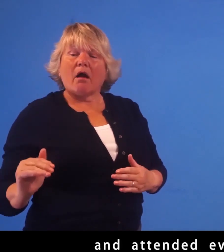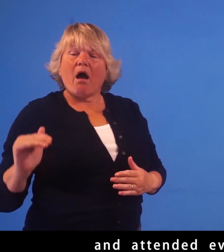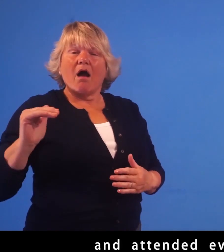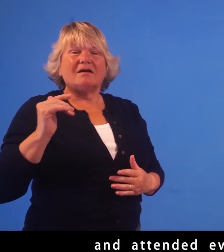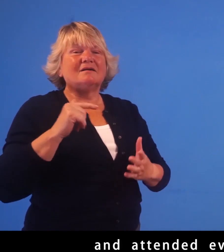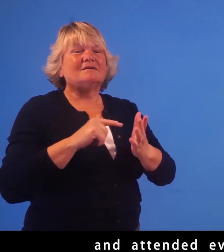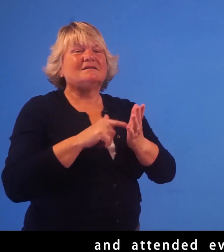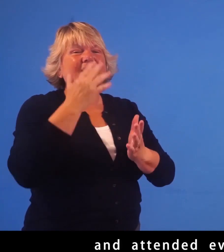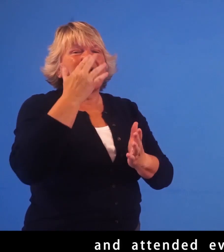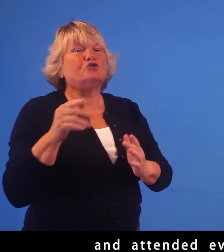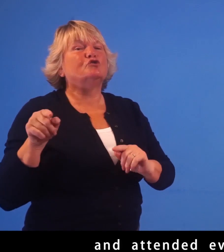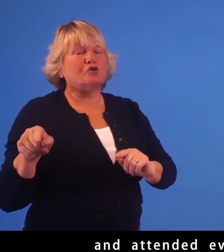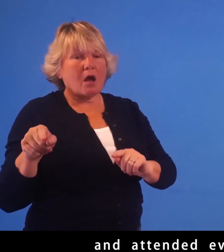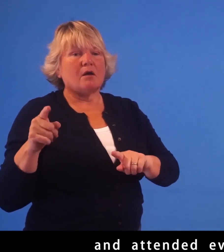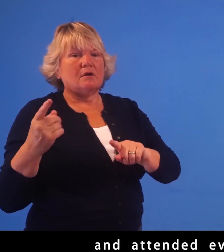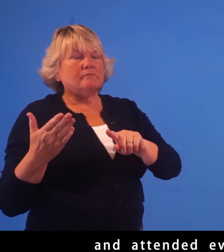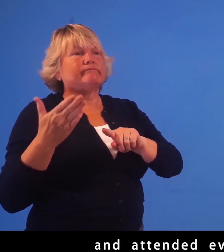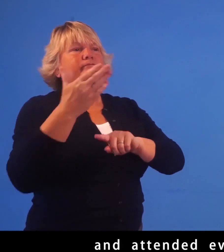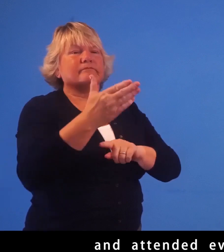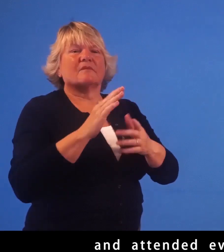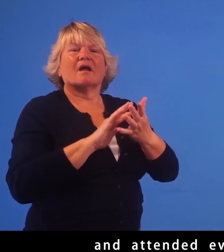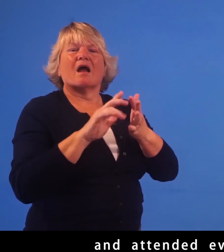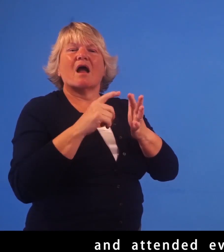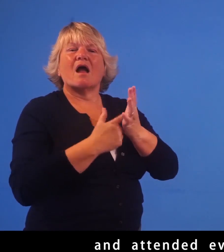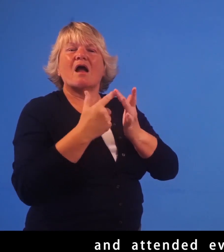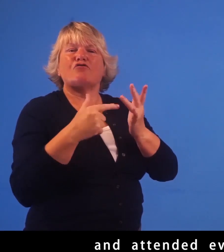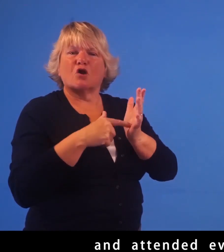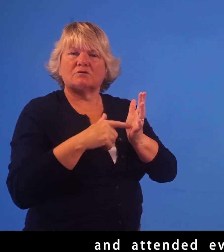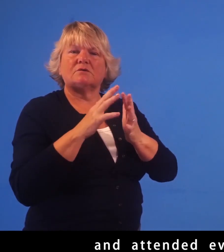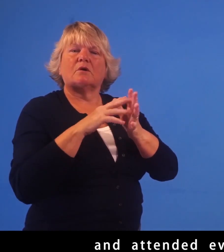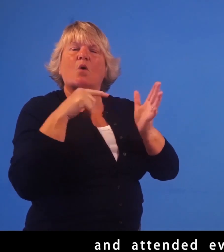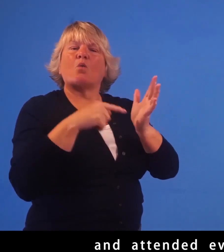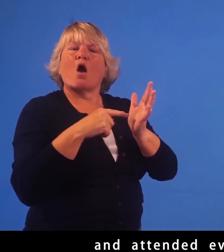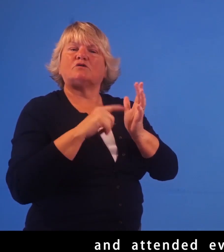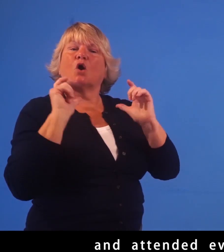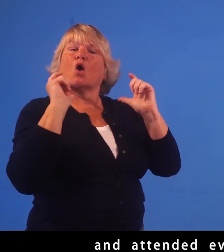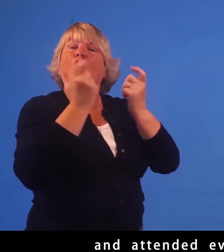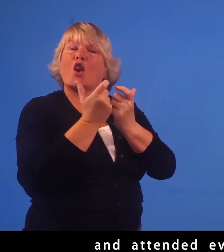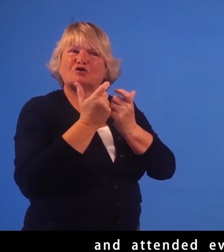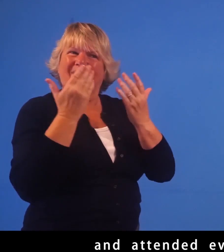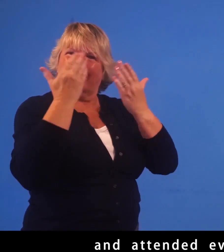And attended evening classes as a teenager at Heriot-Watt College.